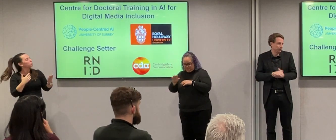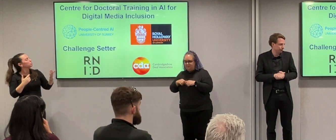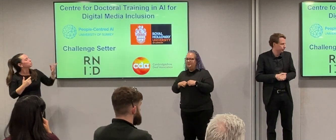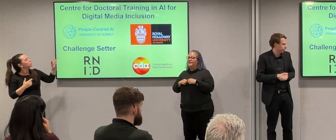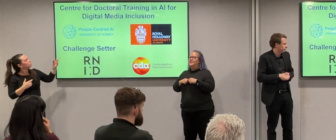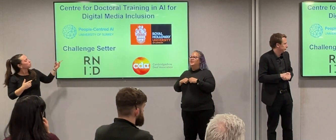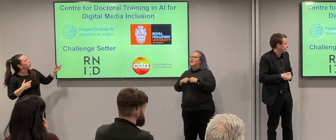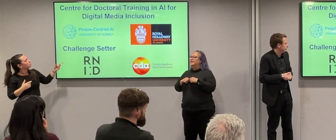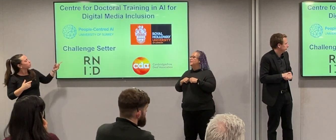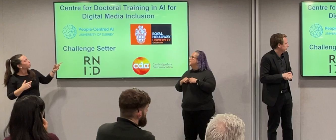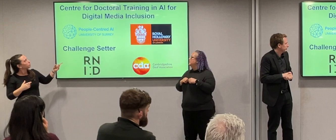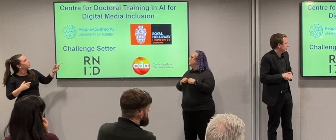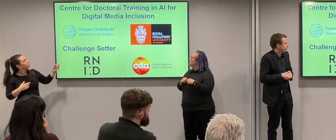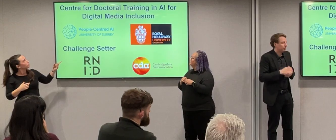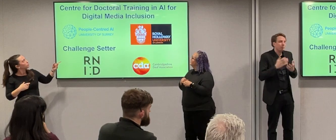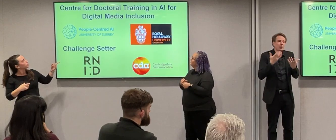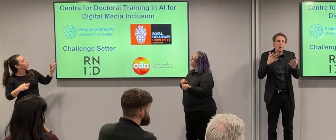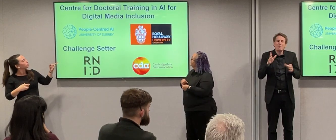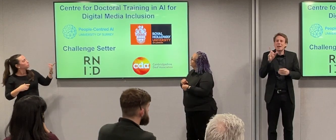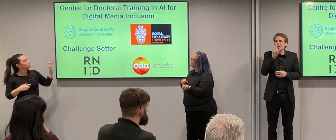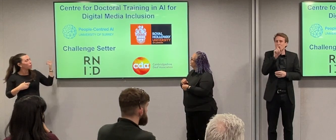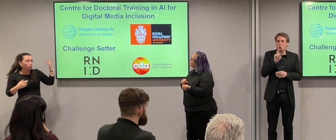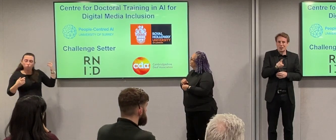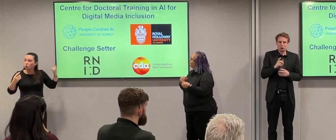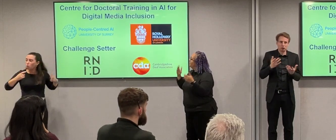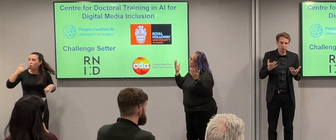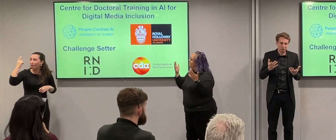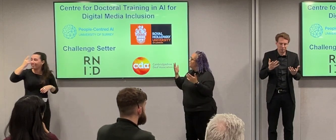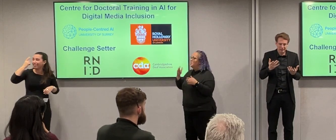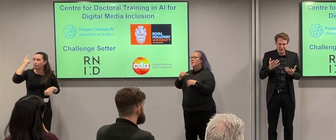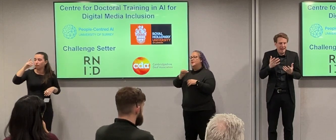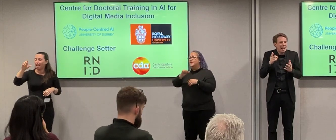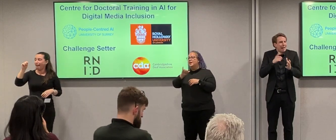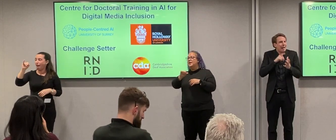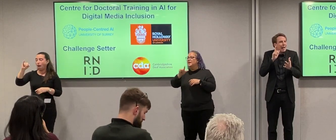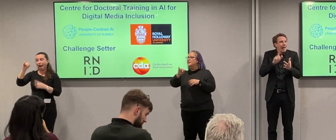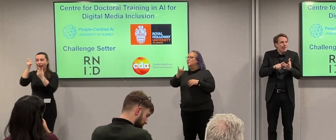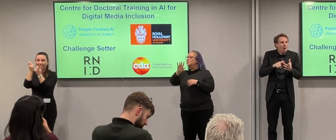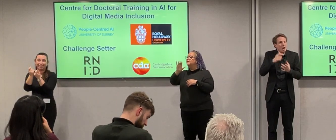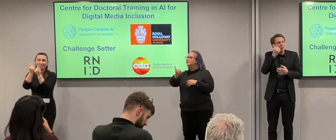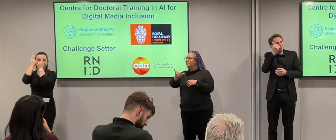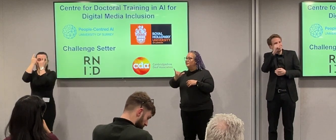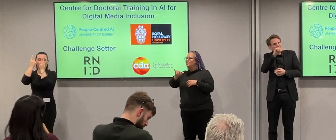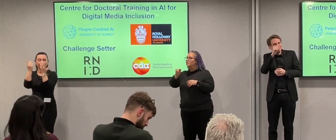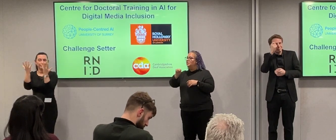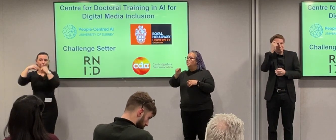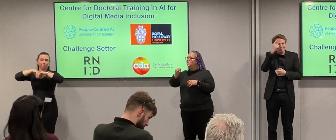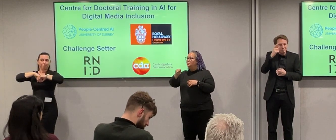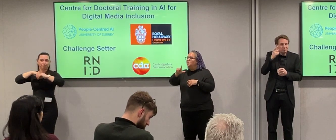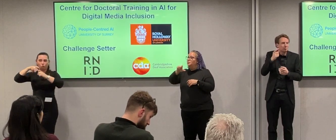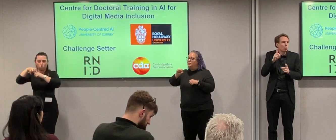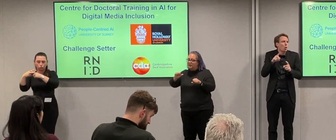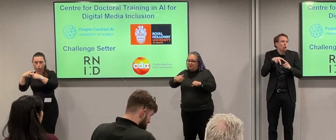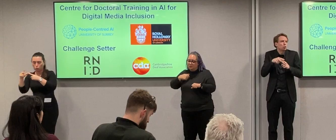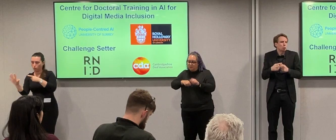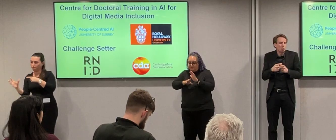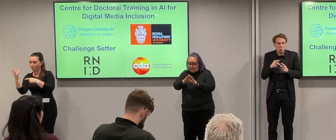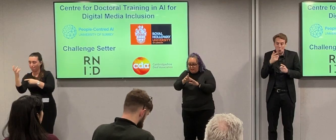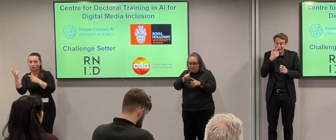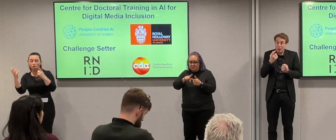we came with this question: what AI literacy tools can we develop? and how can we think about the future